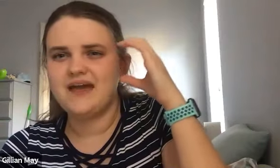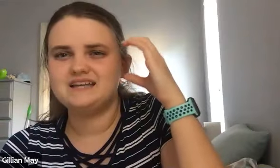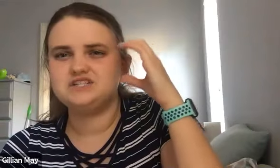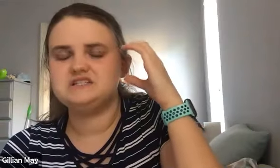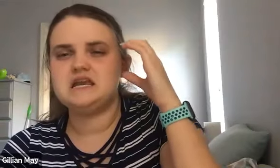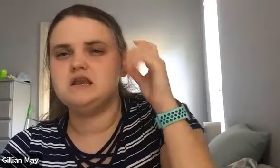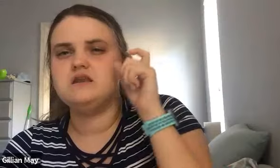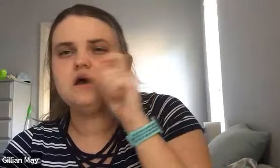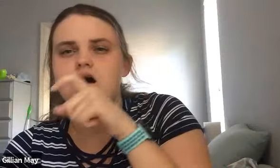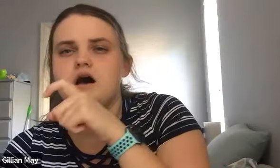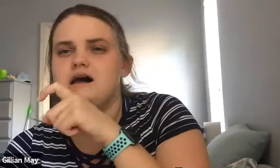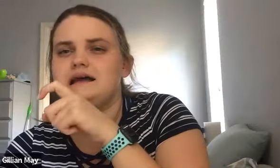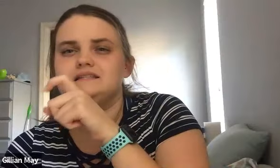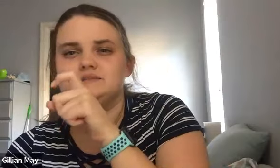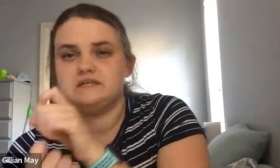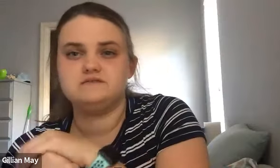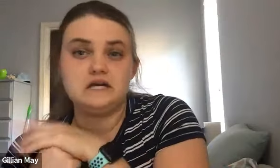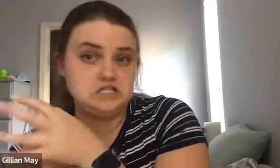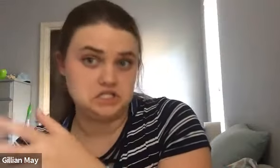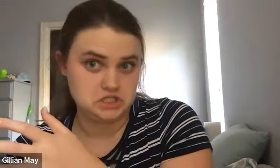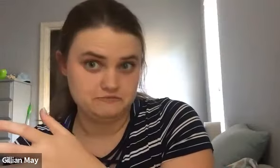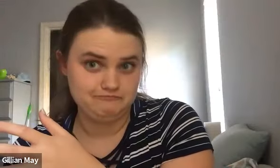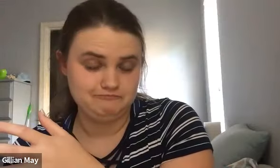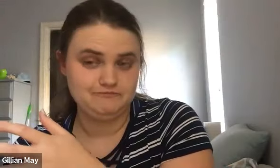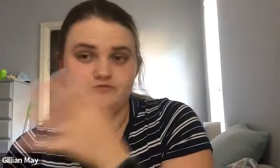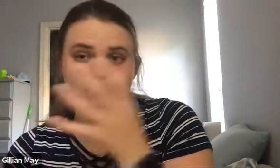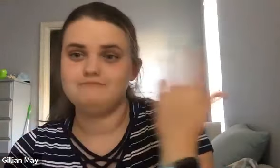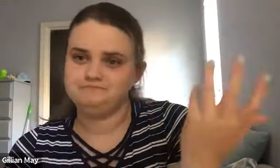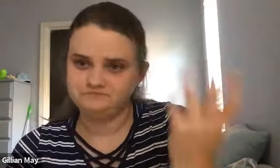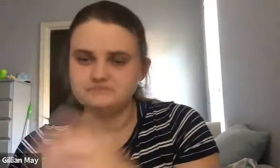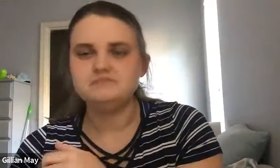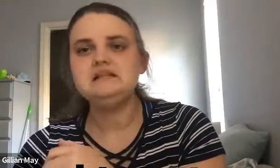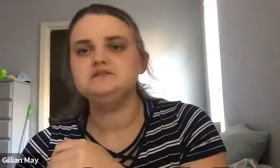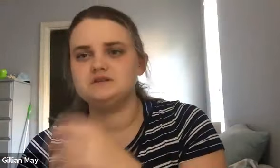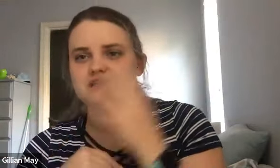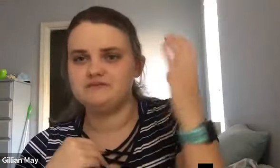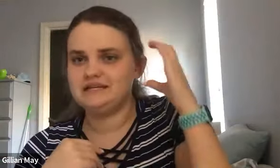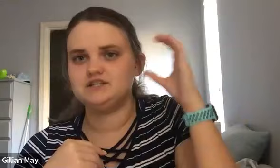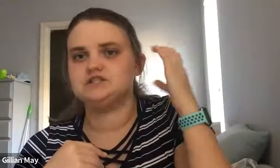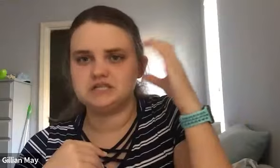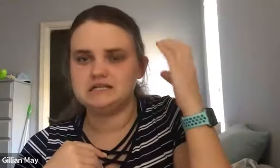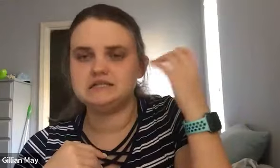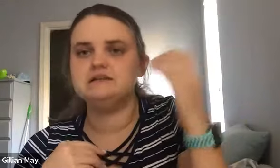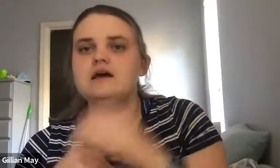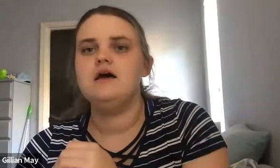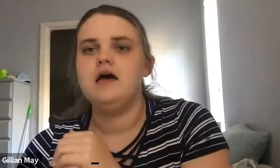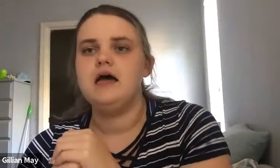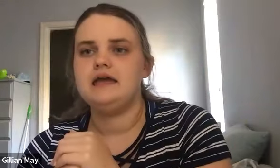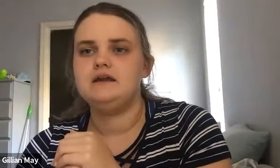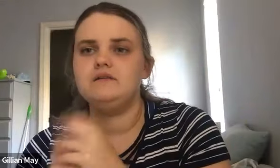that's just a non-specified gender for that. So that's kind of an easier, just cousin. And a